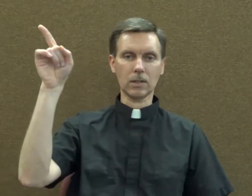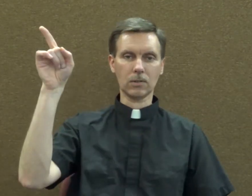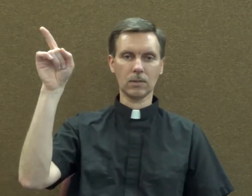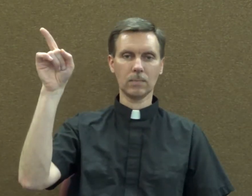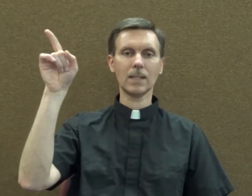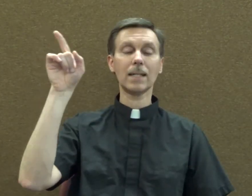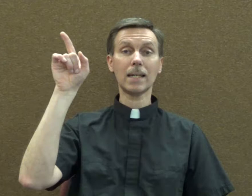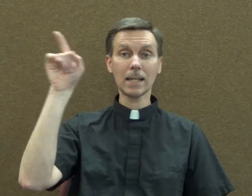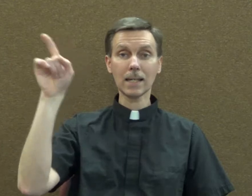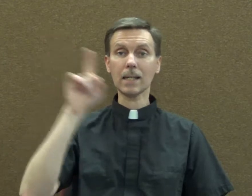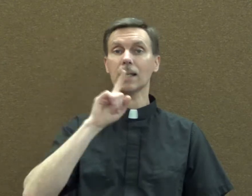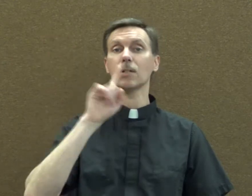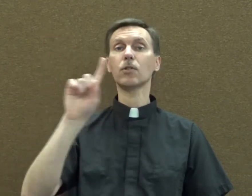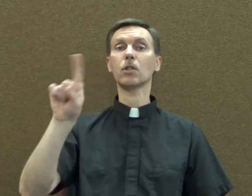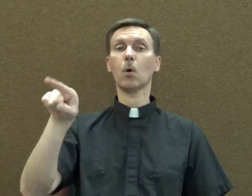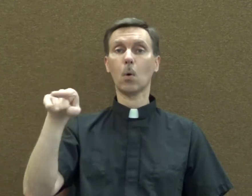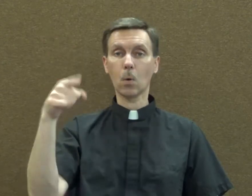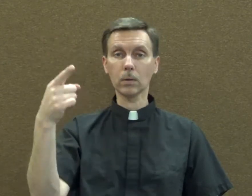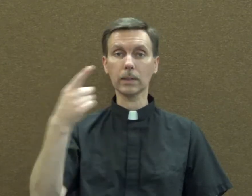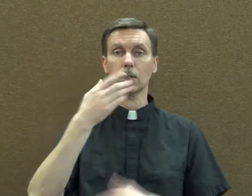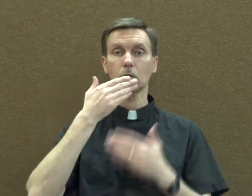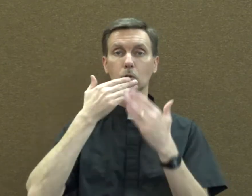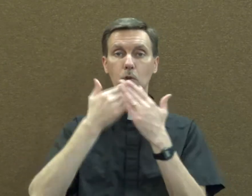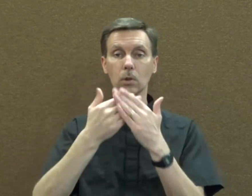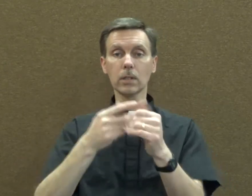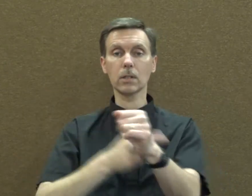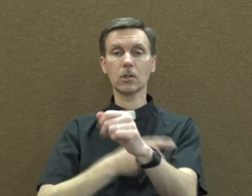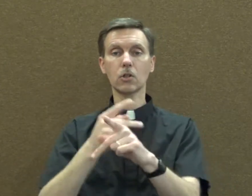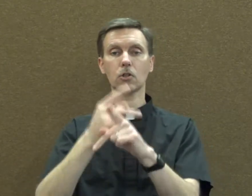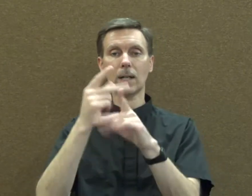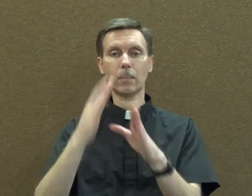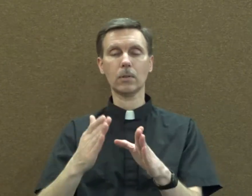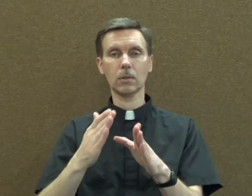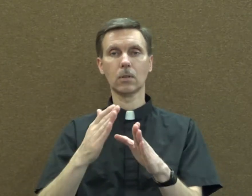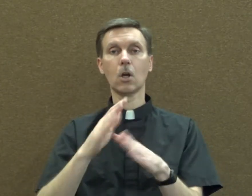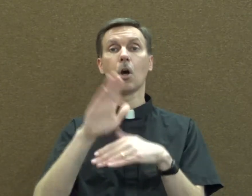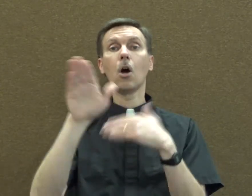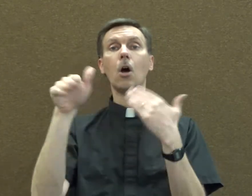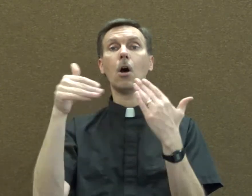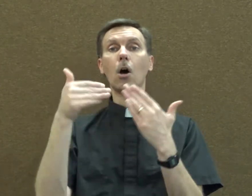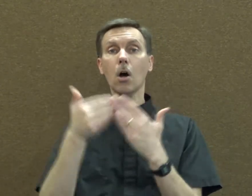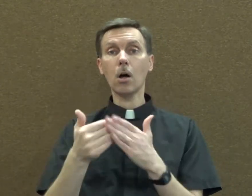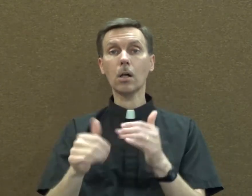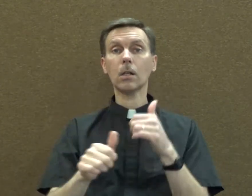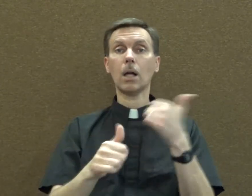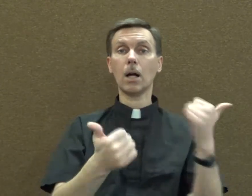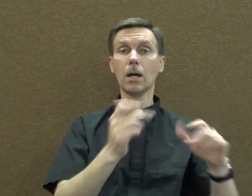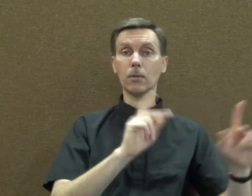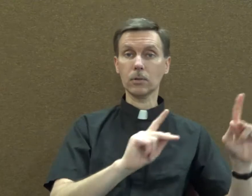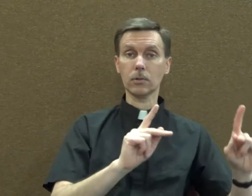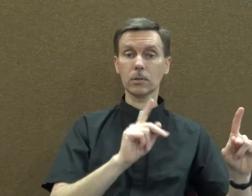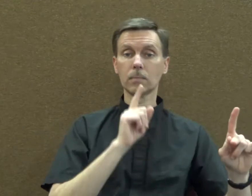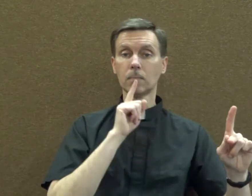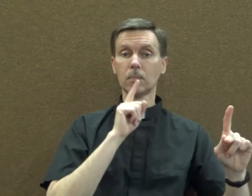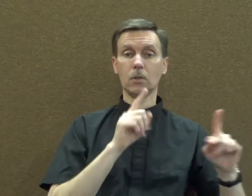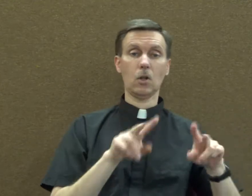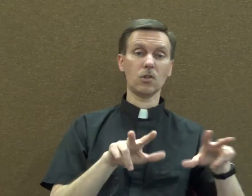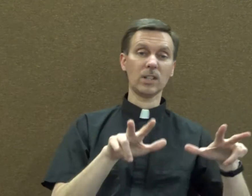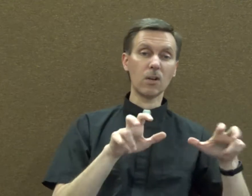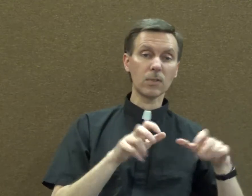Jesus. He is the only good shepherd. All others are